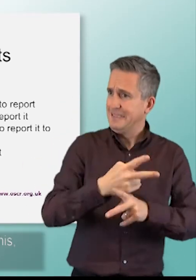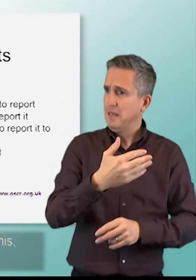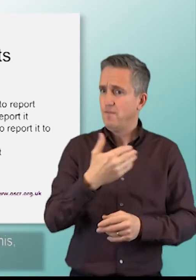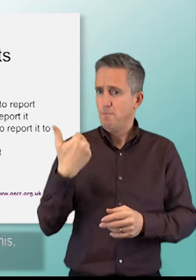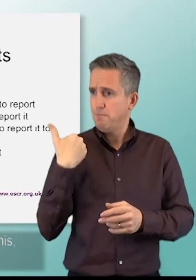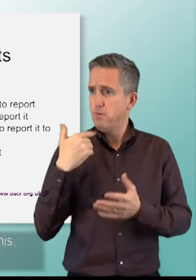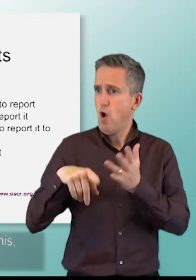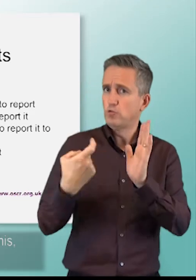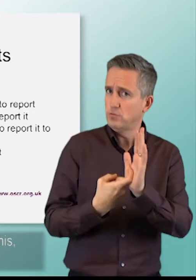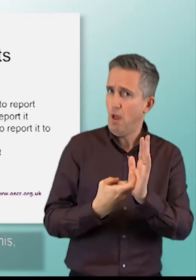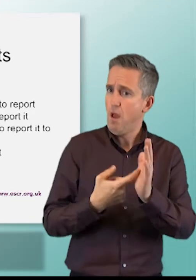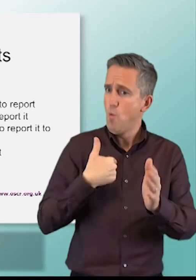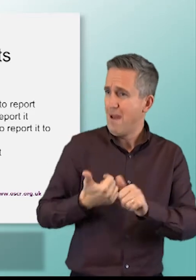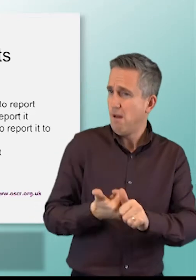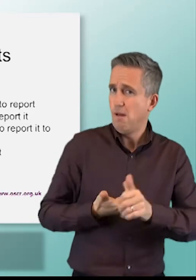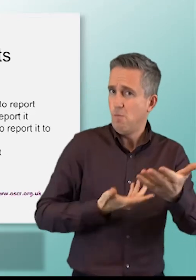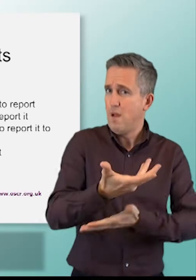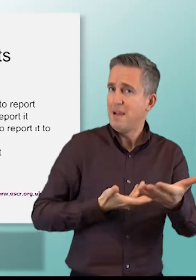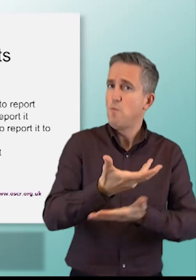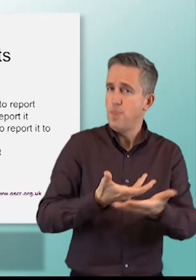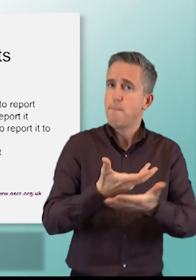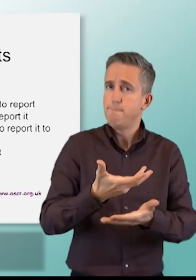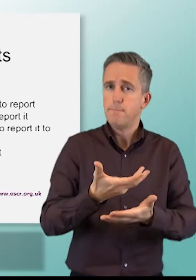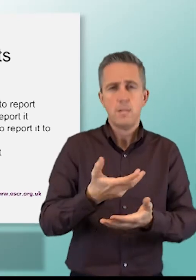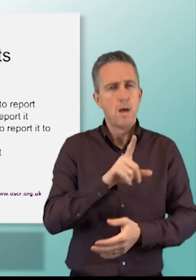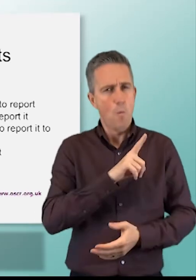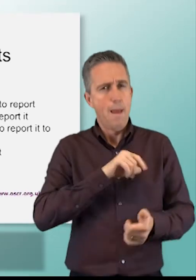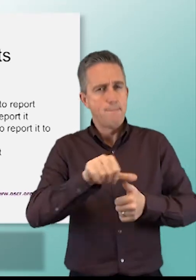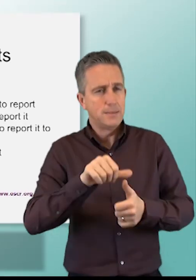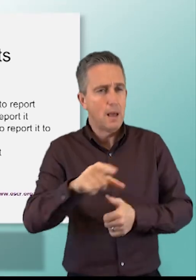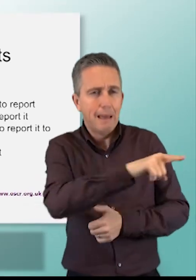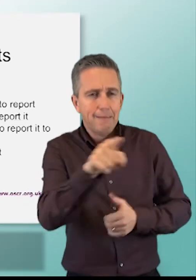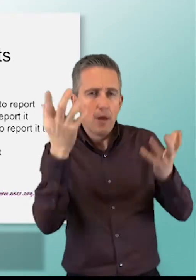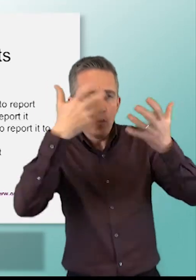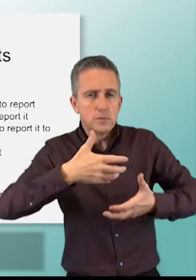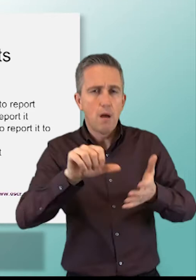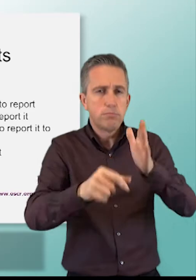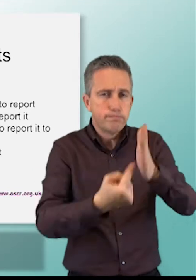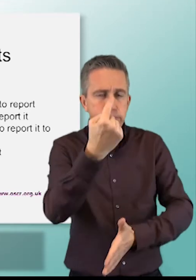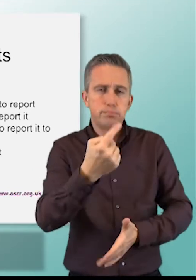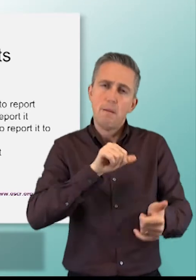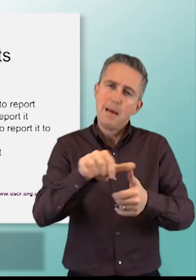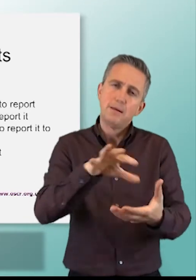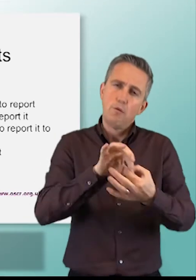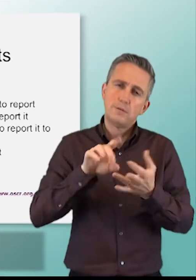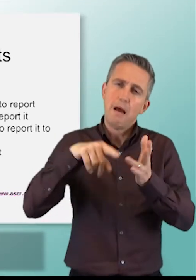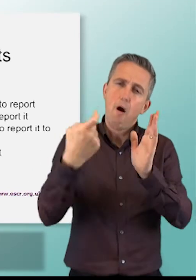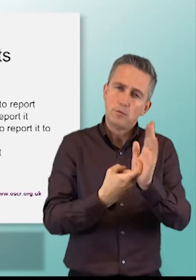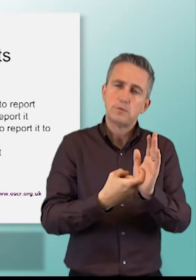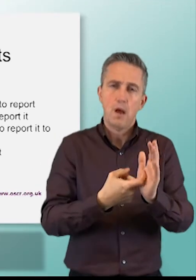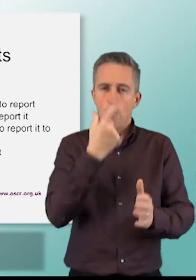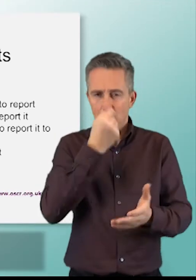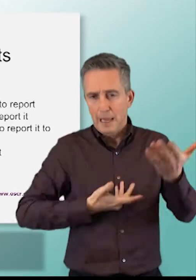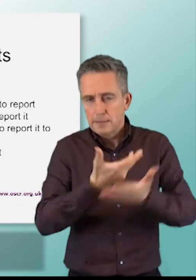trustees are doing something about it. All good, nothing to look at. It puts us all in a stronger position. We can all be much more comfortable about what